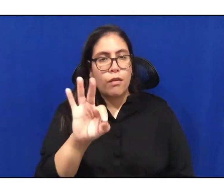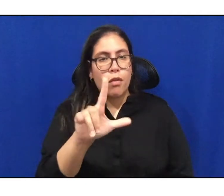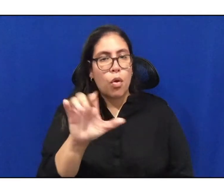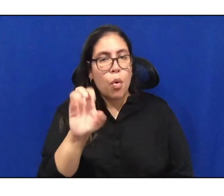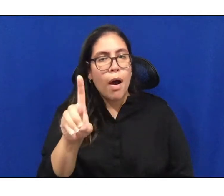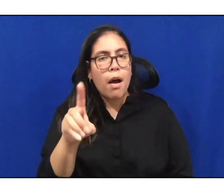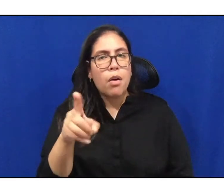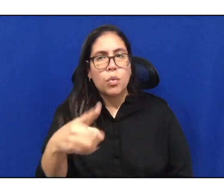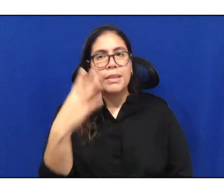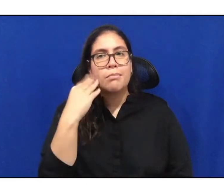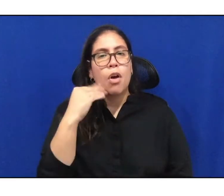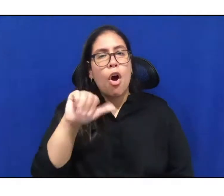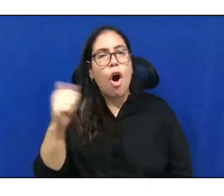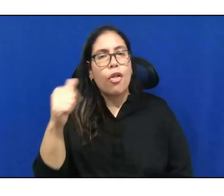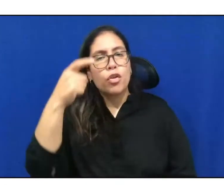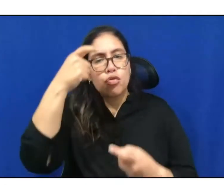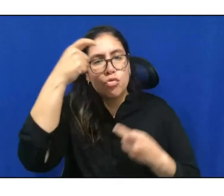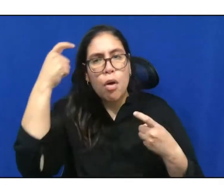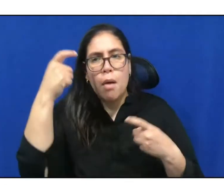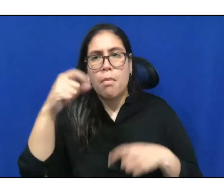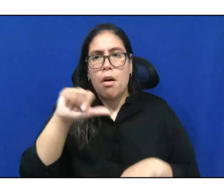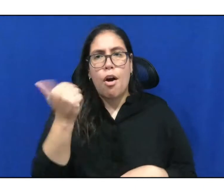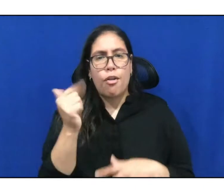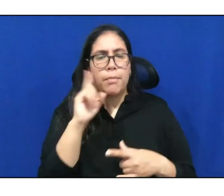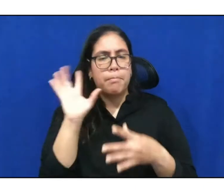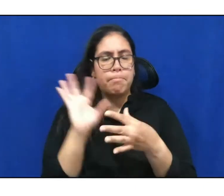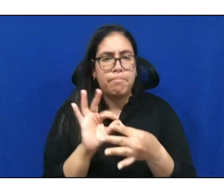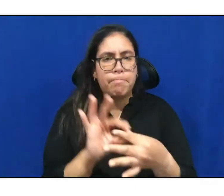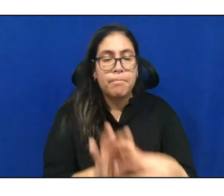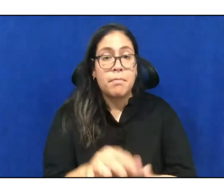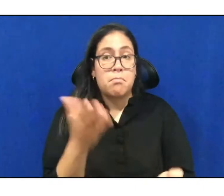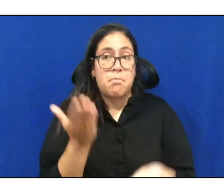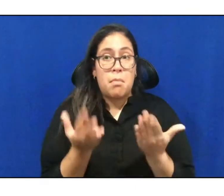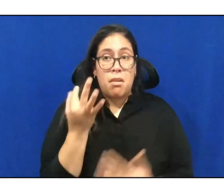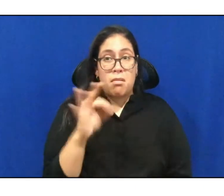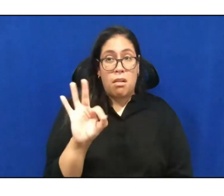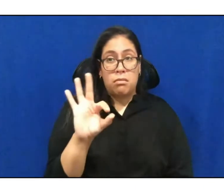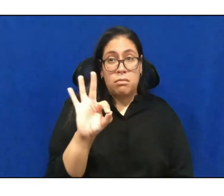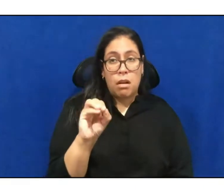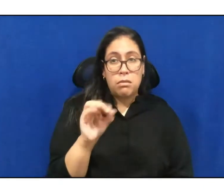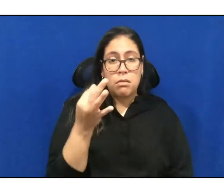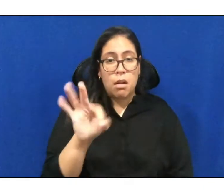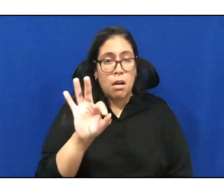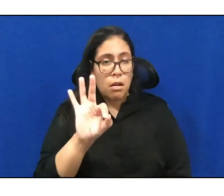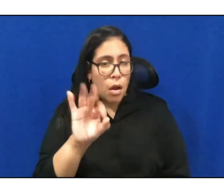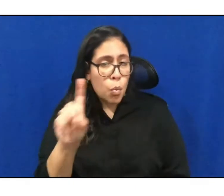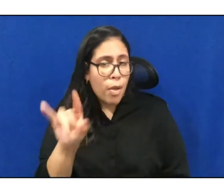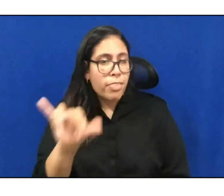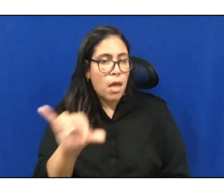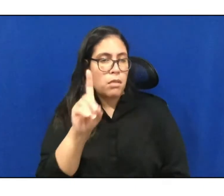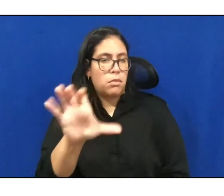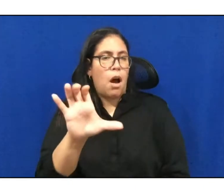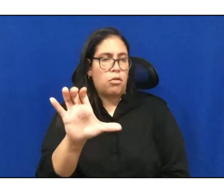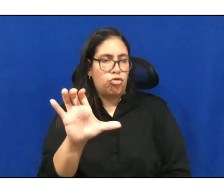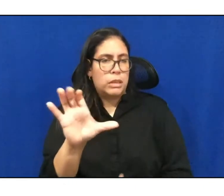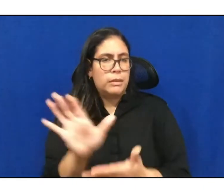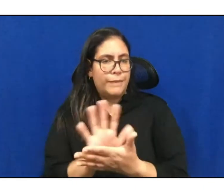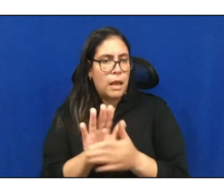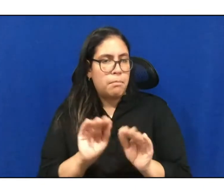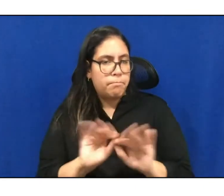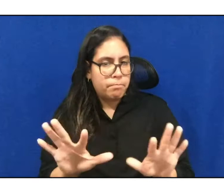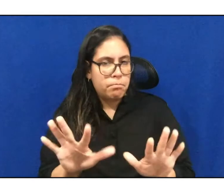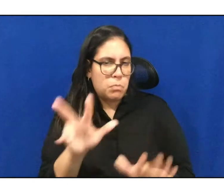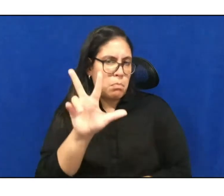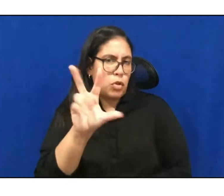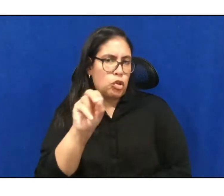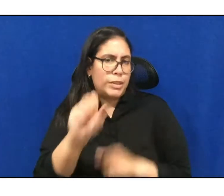connections, but viewing that in, must have been 1990, 1991, something like that. 30 years ago, and hearing his